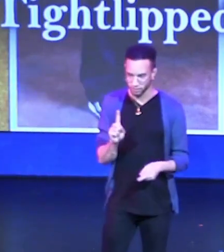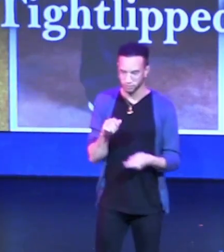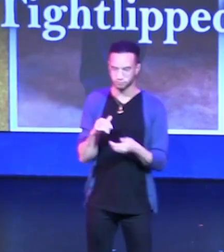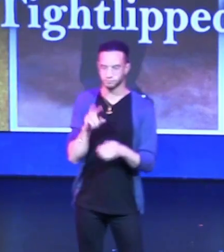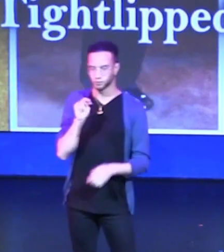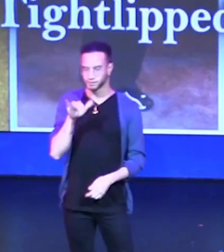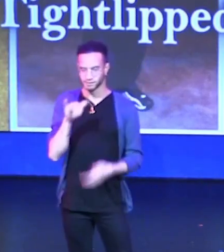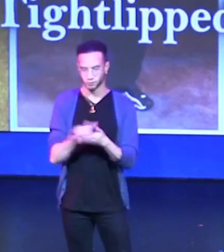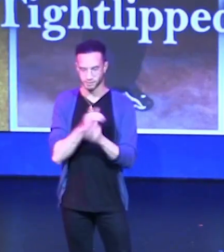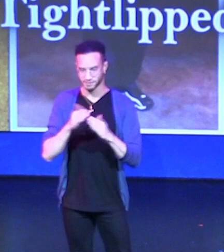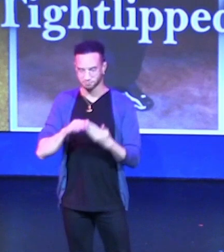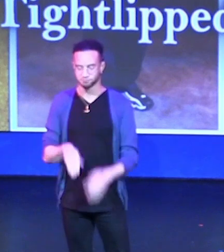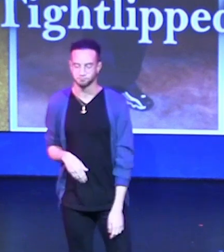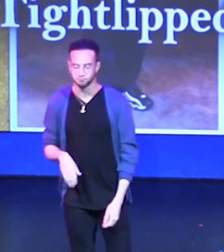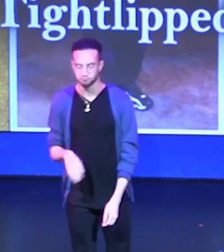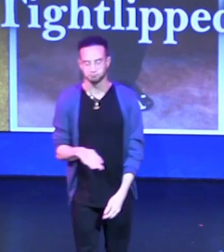Where did we move specifically? New York City.